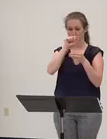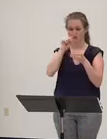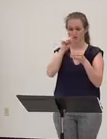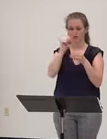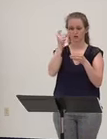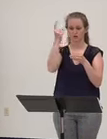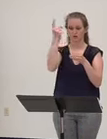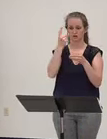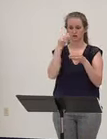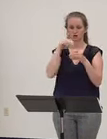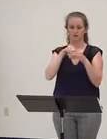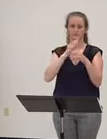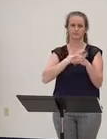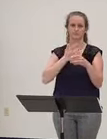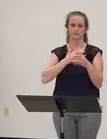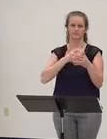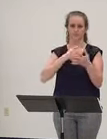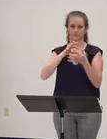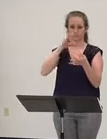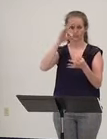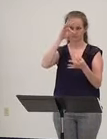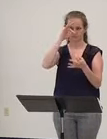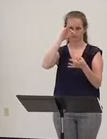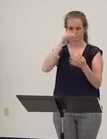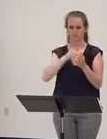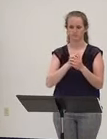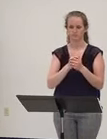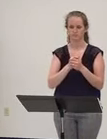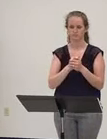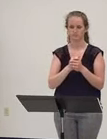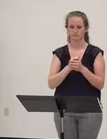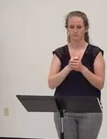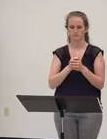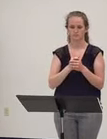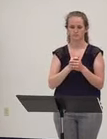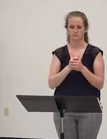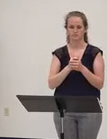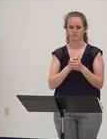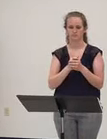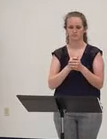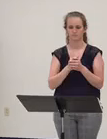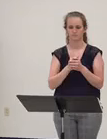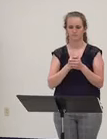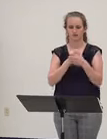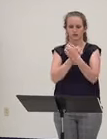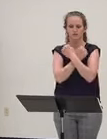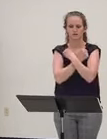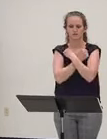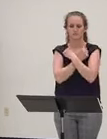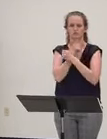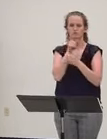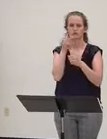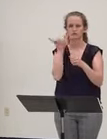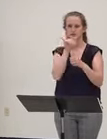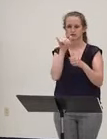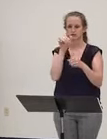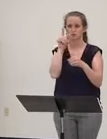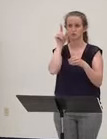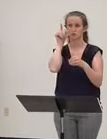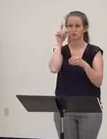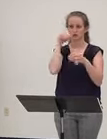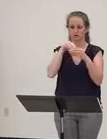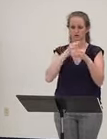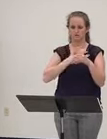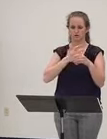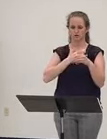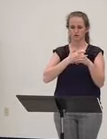sacramentally, come at least spiritually into my heart. I embrace you as if you were already there,